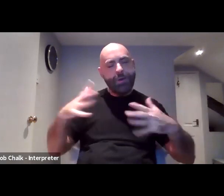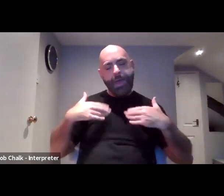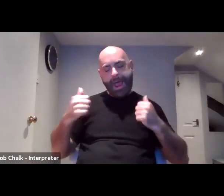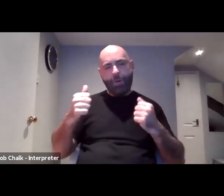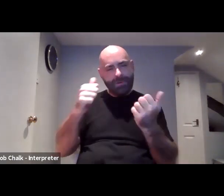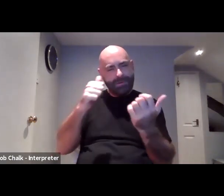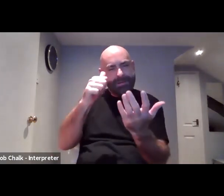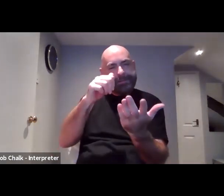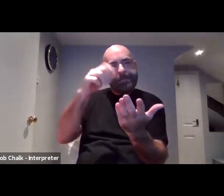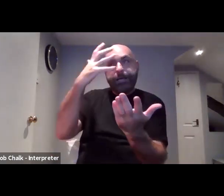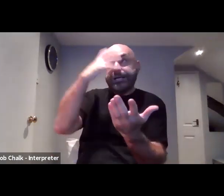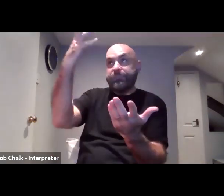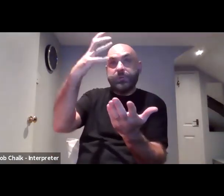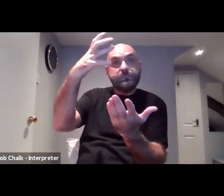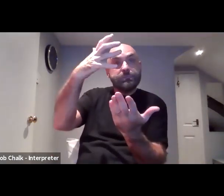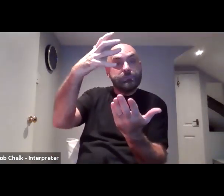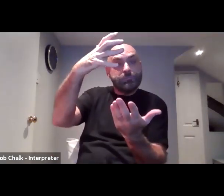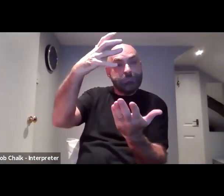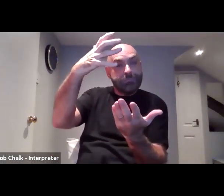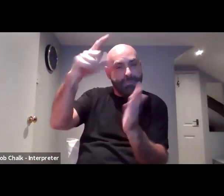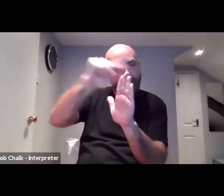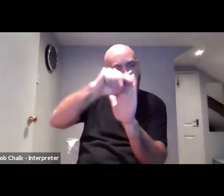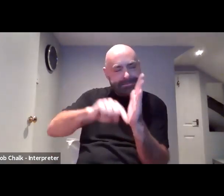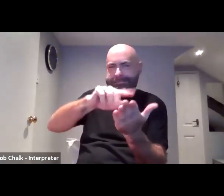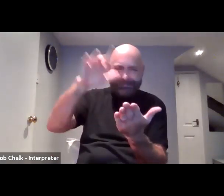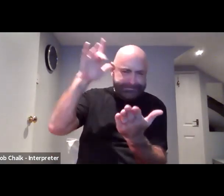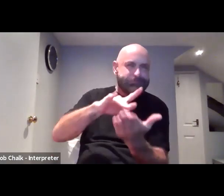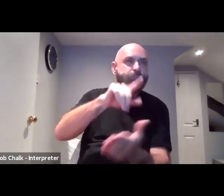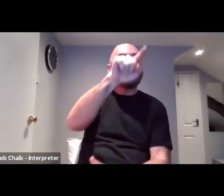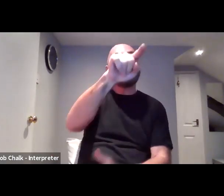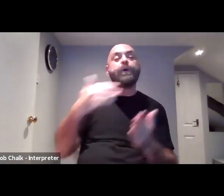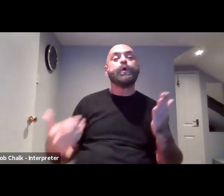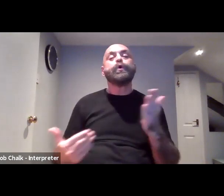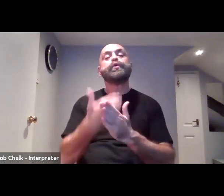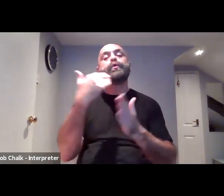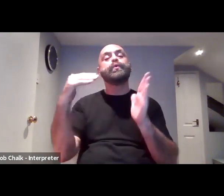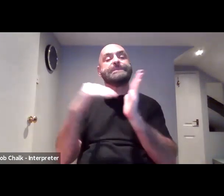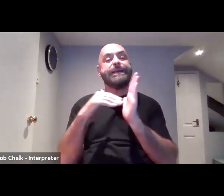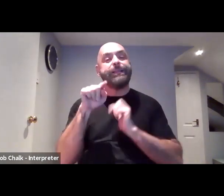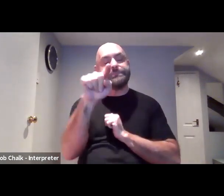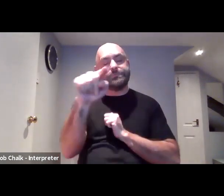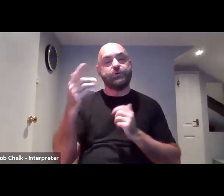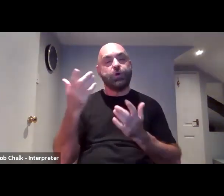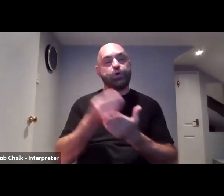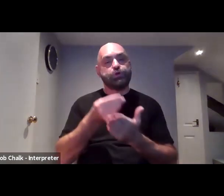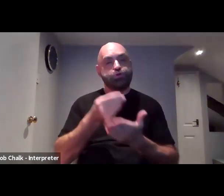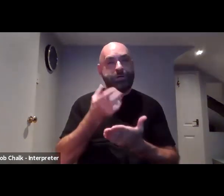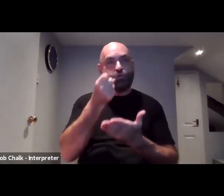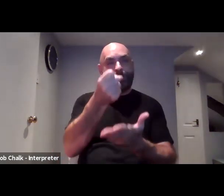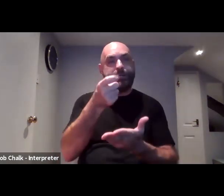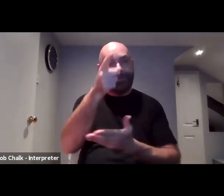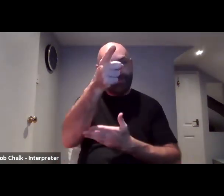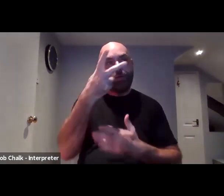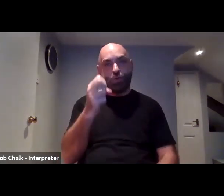at the heart of government policy. The New Zealand Treasury in